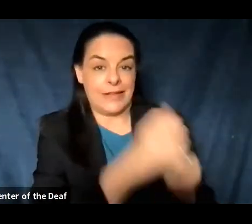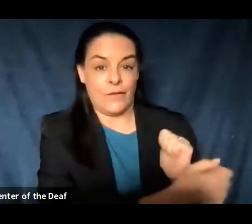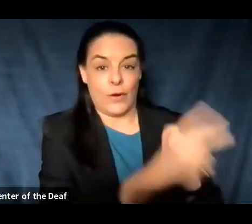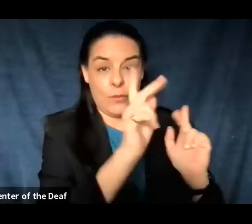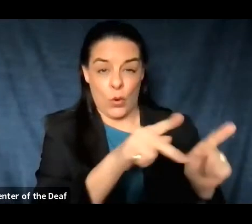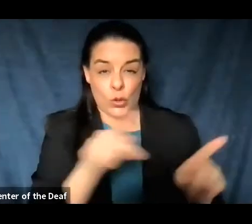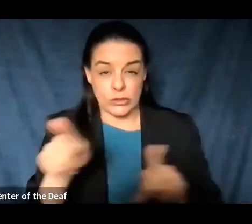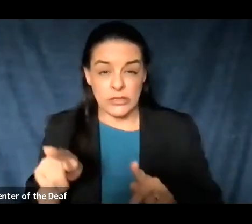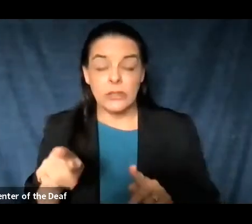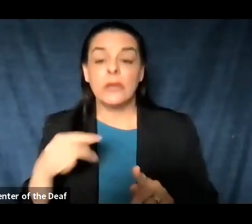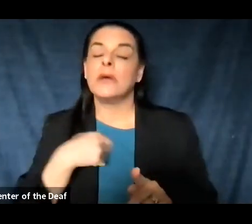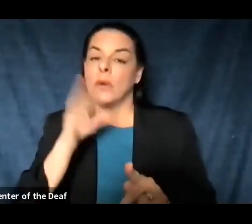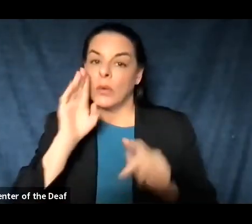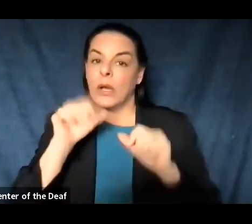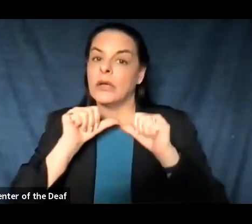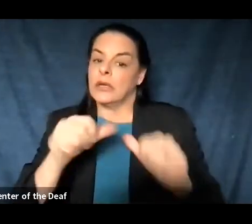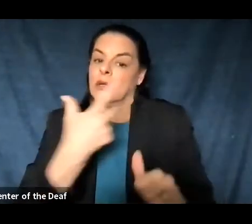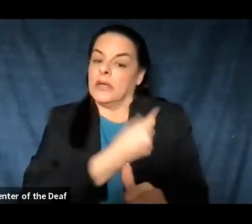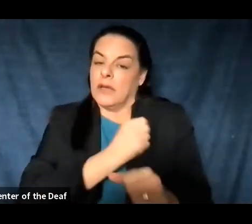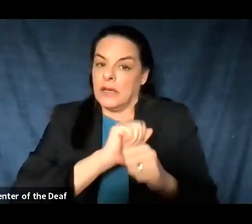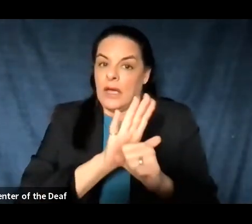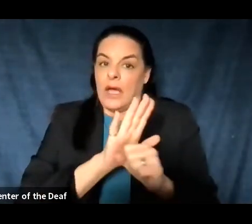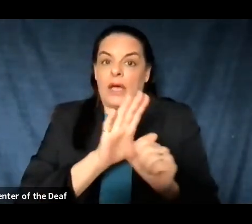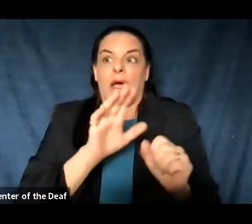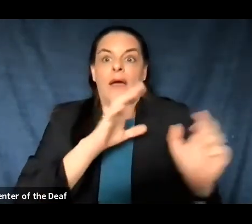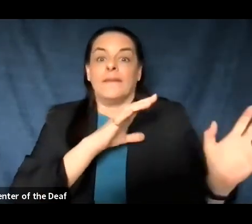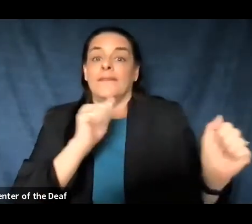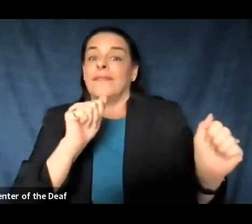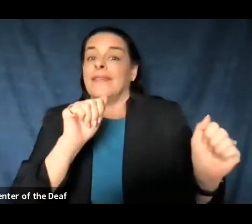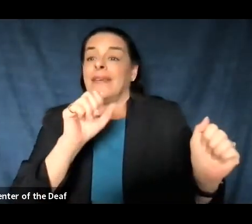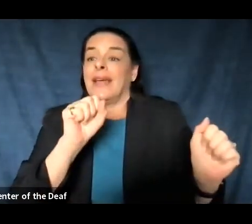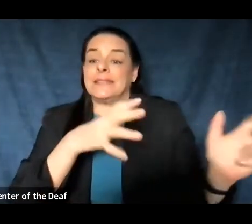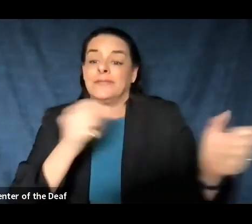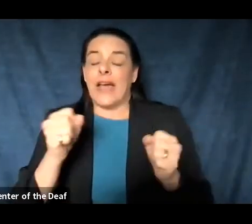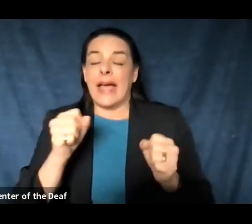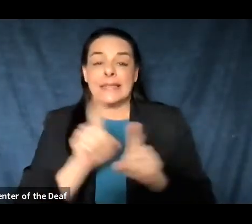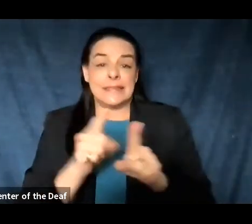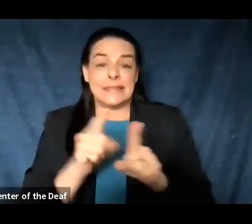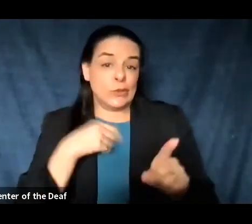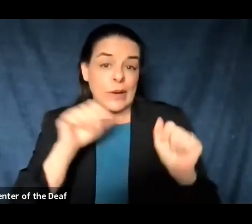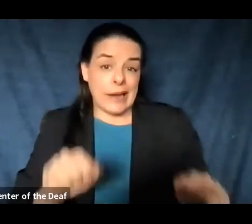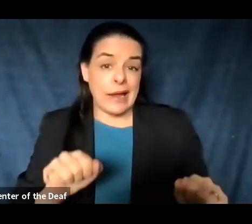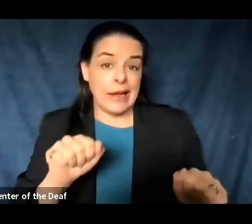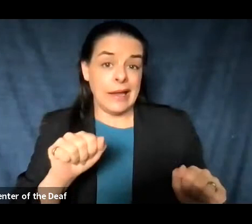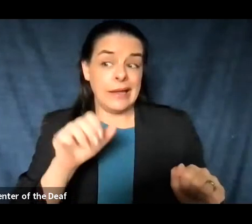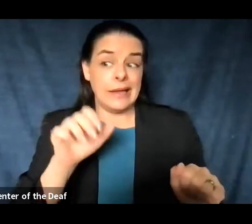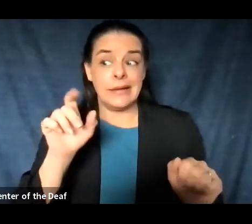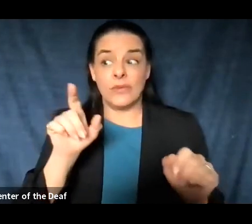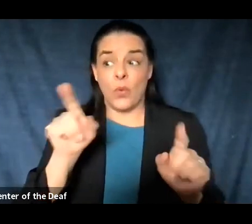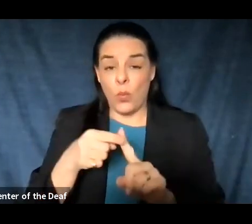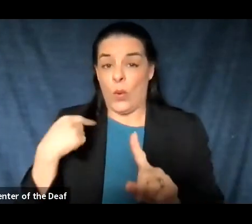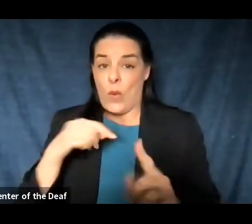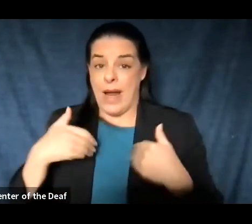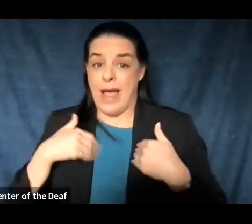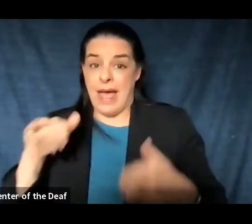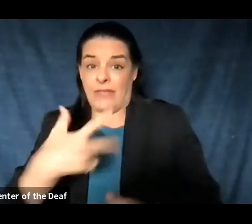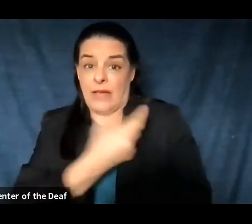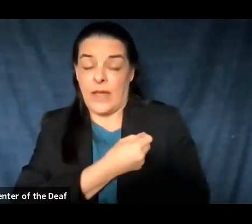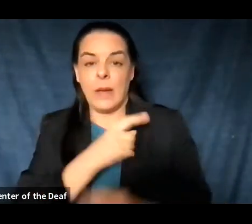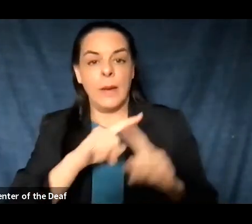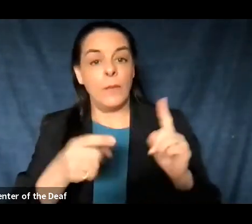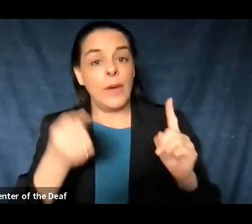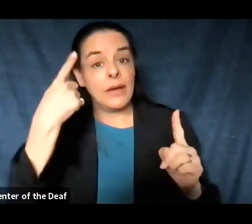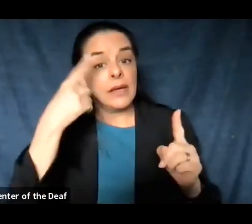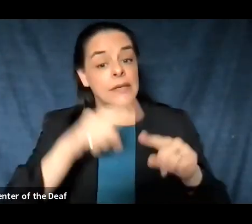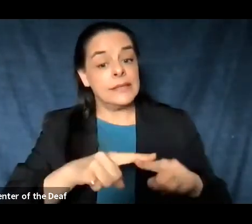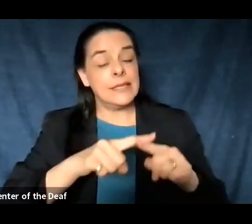will continue to vaccinate as quickly as our supply and resources allow. But depending on how long the list gets, there's a